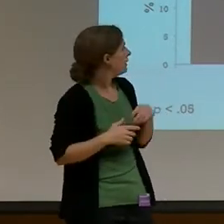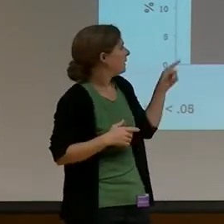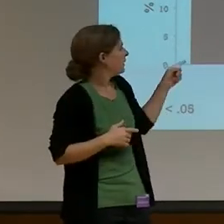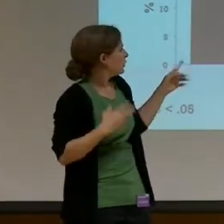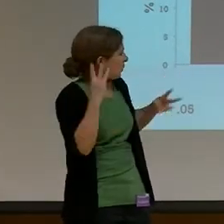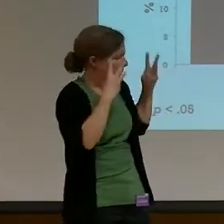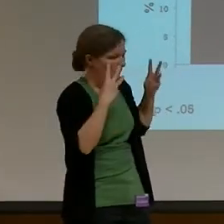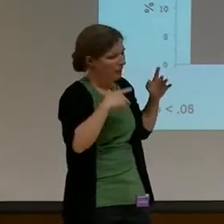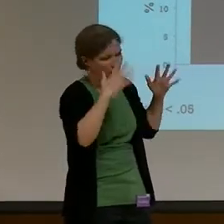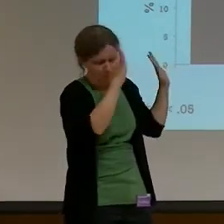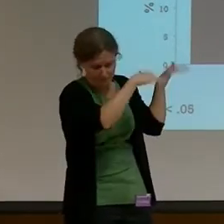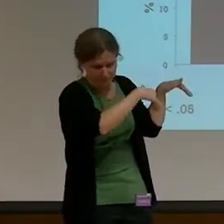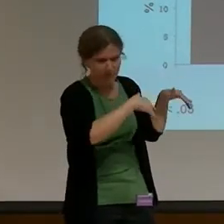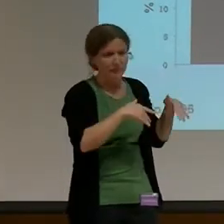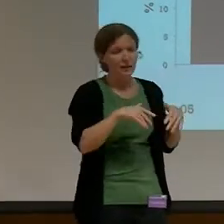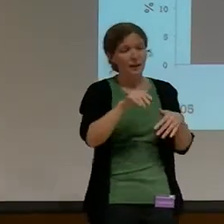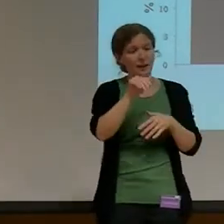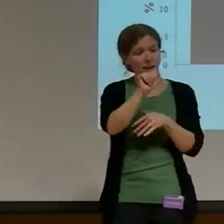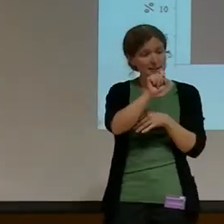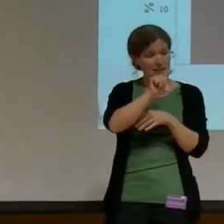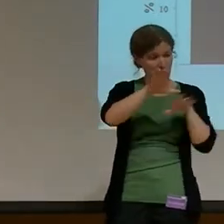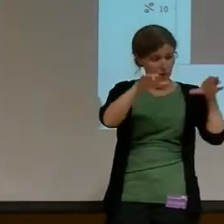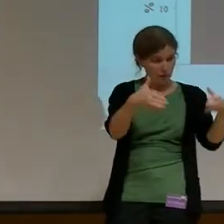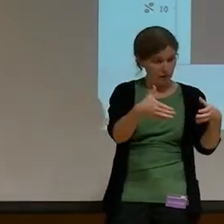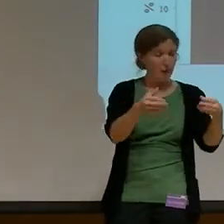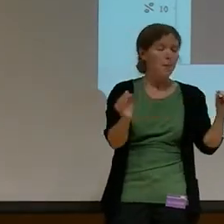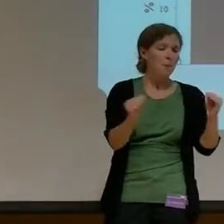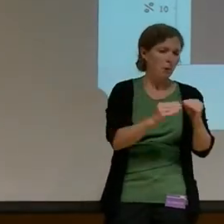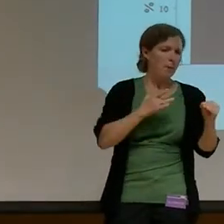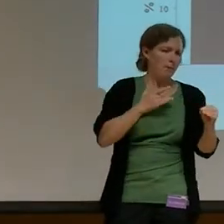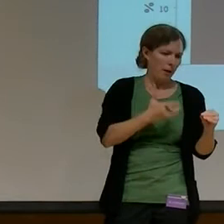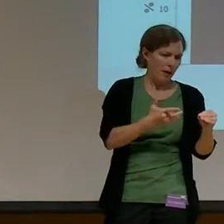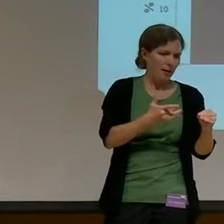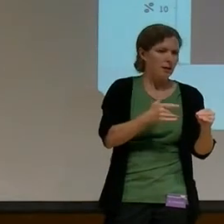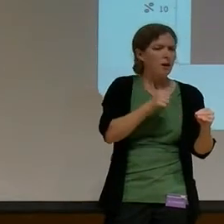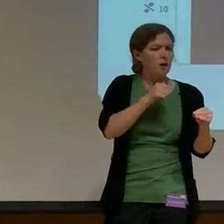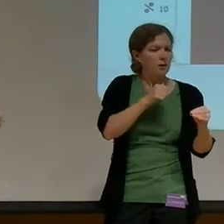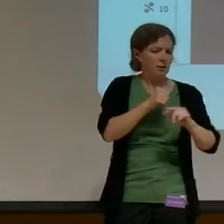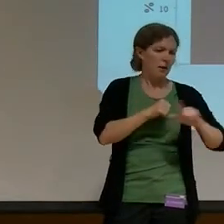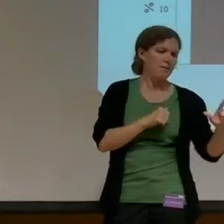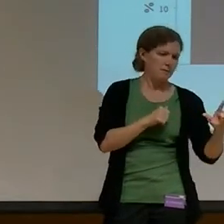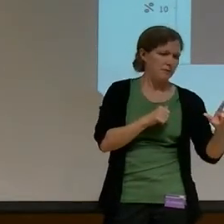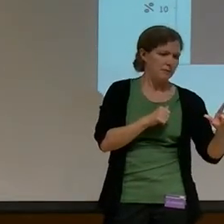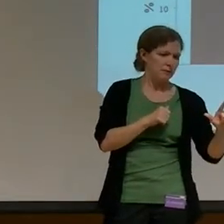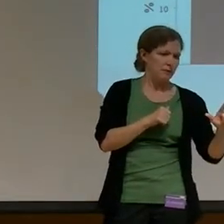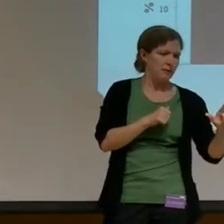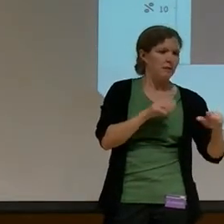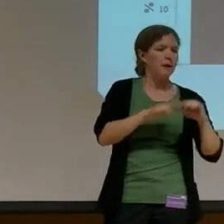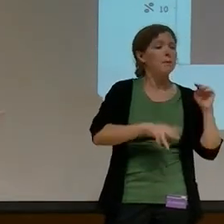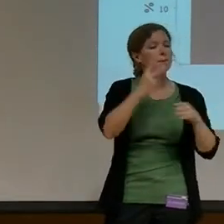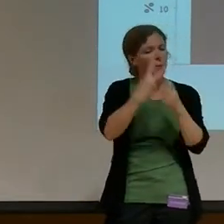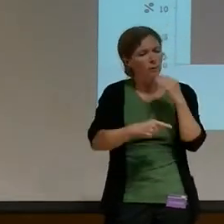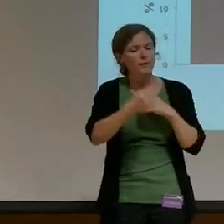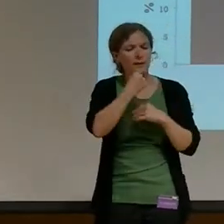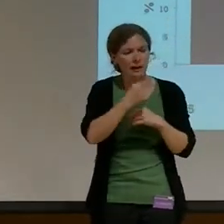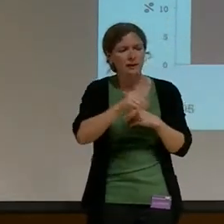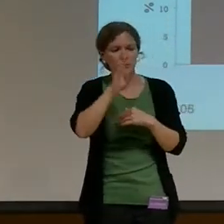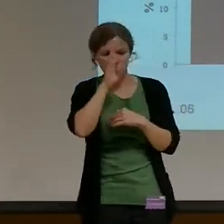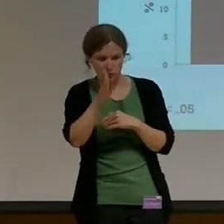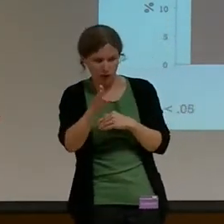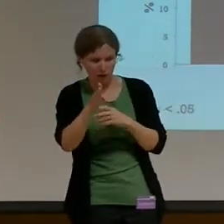have to worry too much about them. Basically, asexuals are much, much more likely to be non-right-handed than both gay and